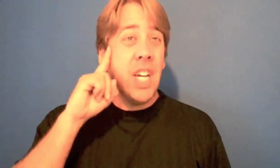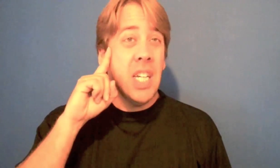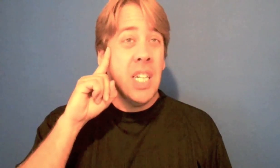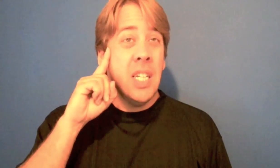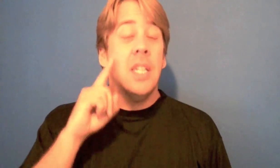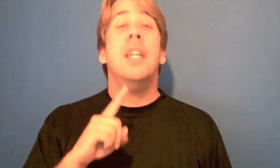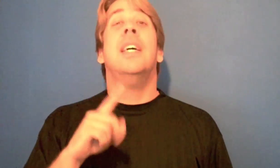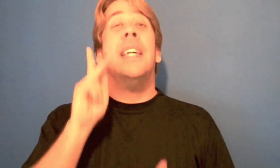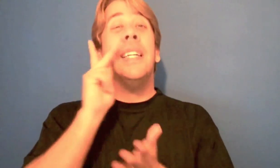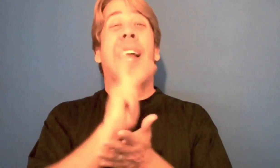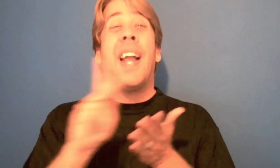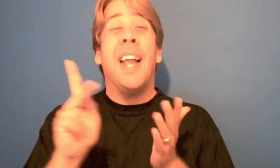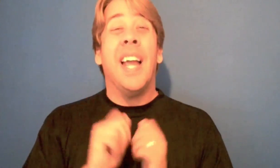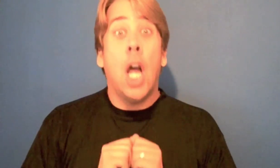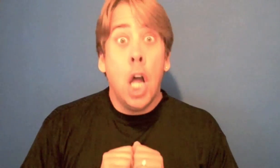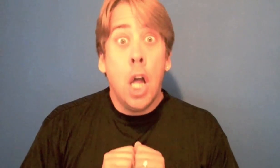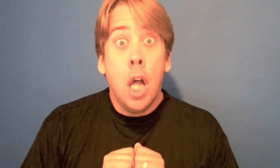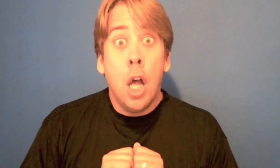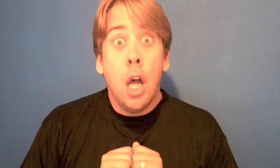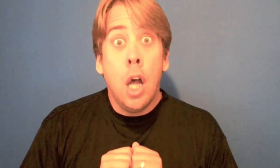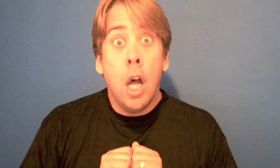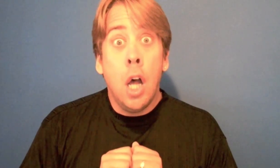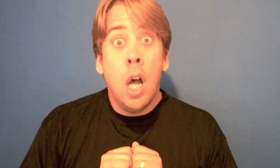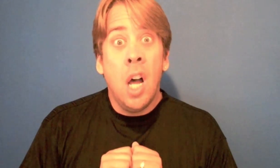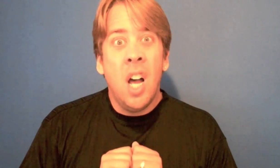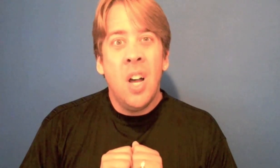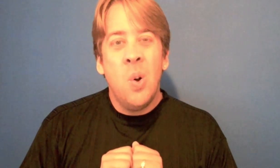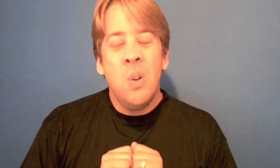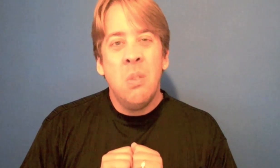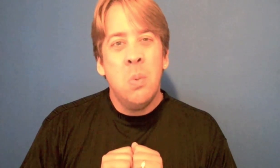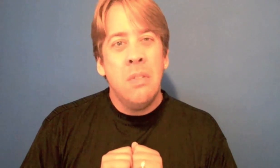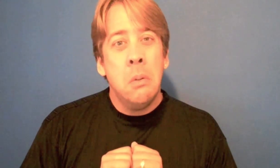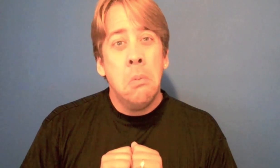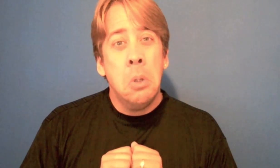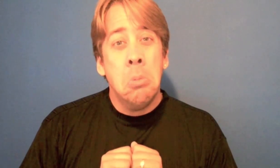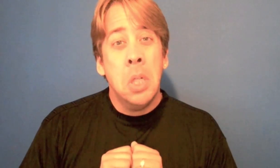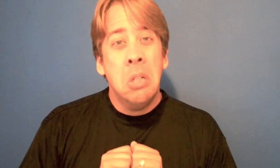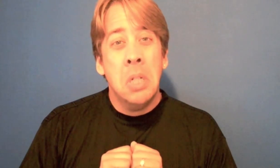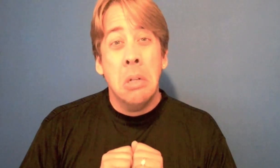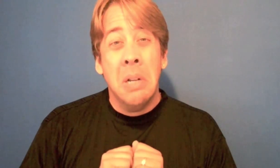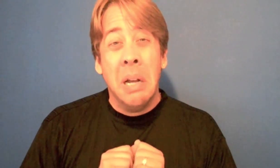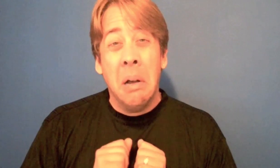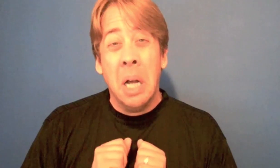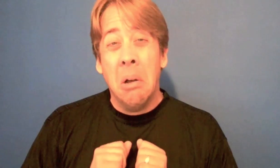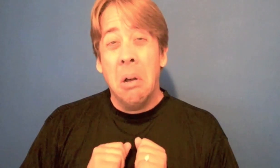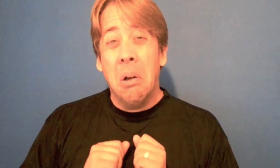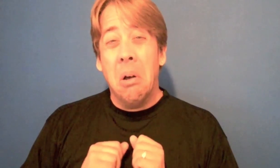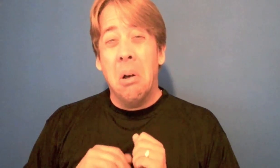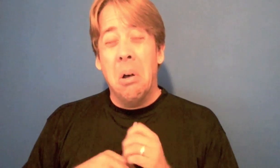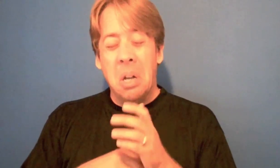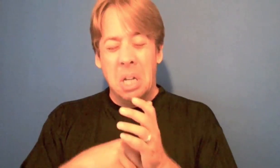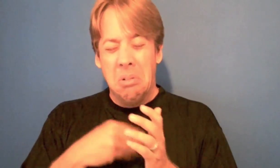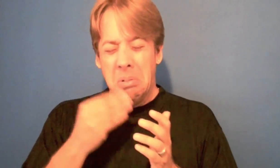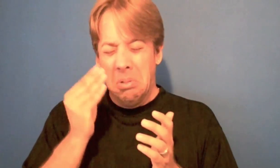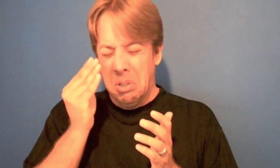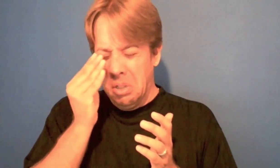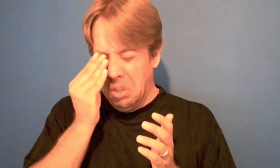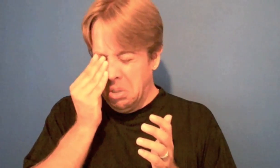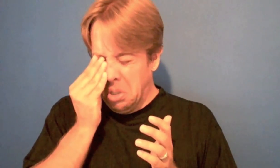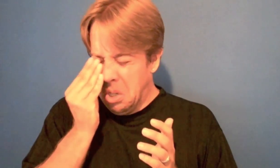yeah, my parents are deaf. And the secretary looked at me, then she started to